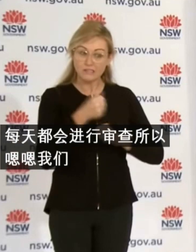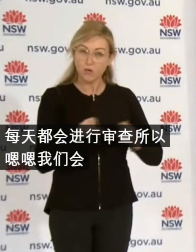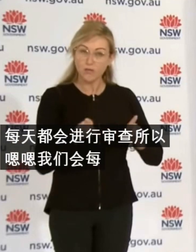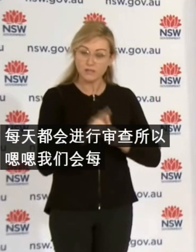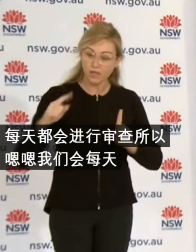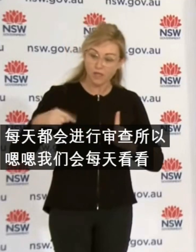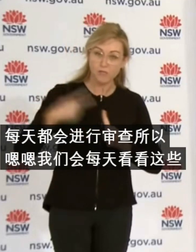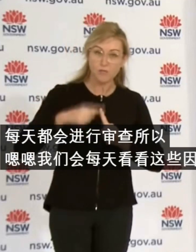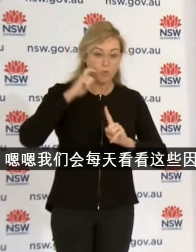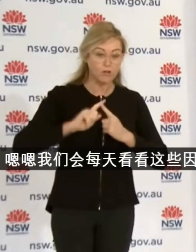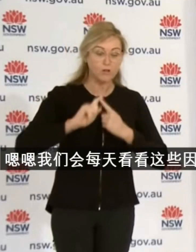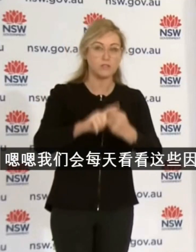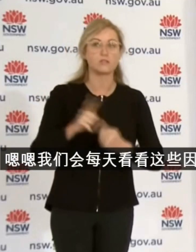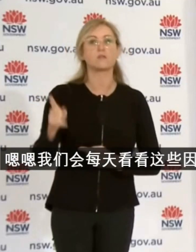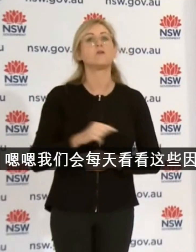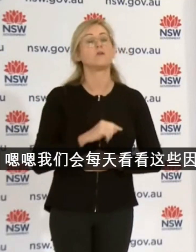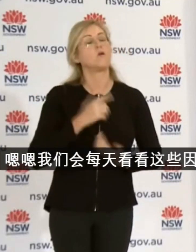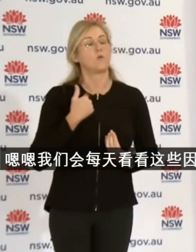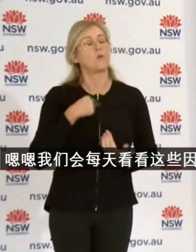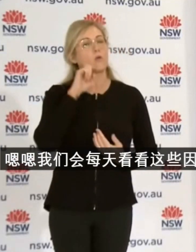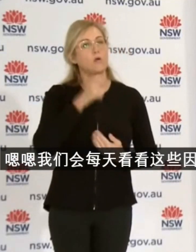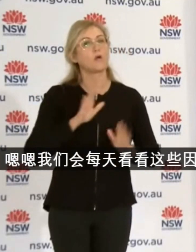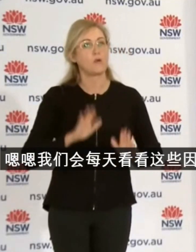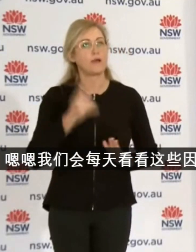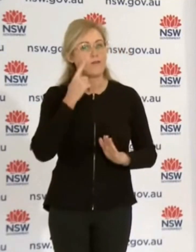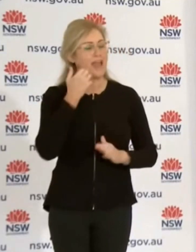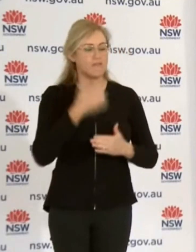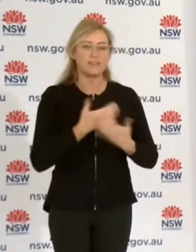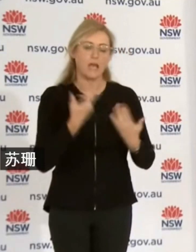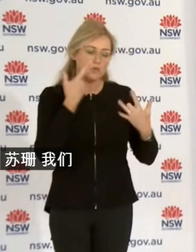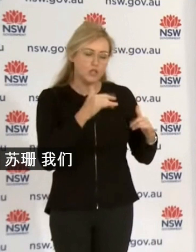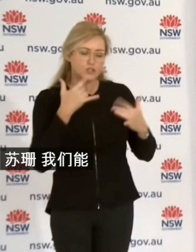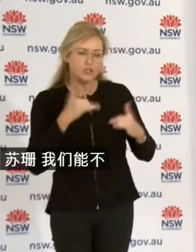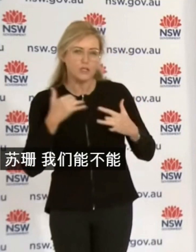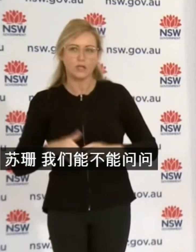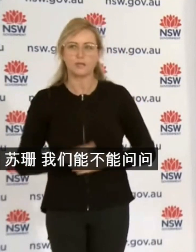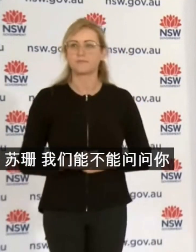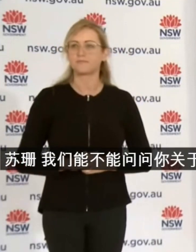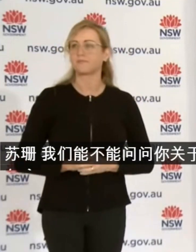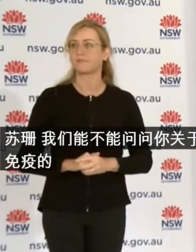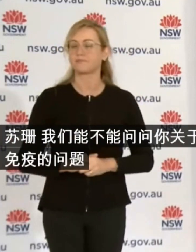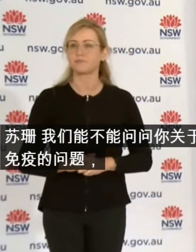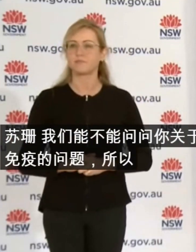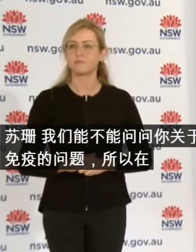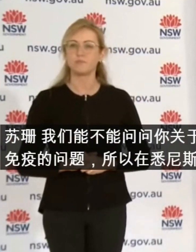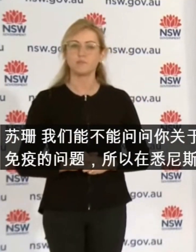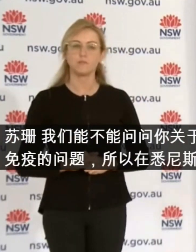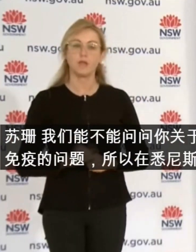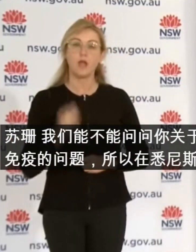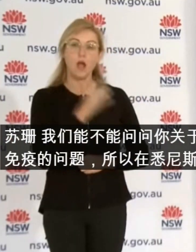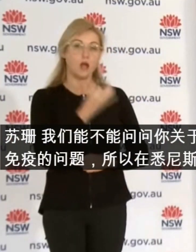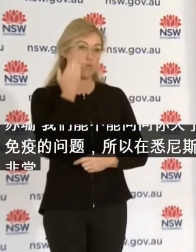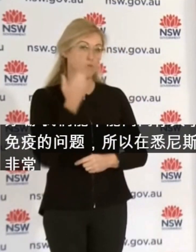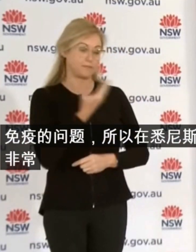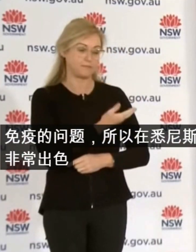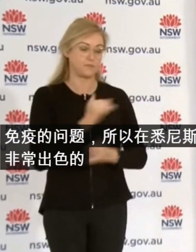we'll look at those factors on a daily basis. Susan, So go here and then go there. Sorry. Susan, can we just ask you about the immunisation? So there